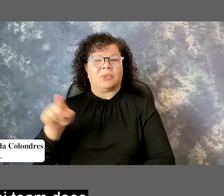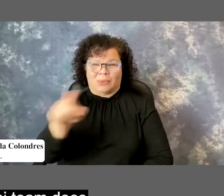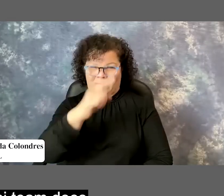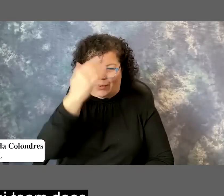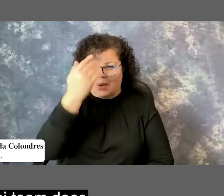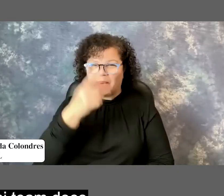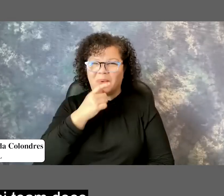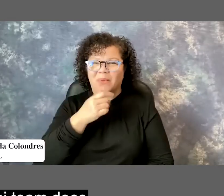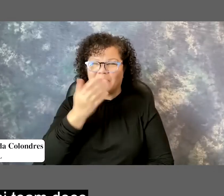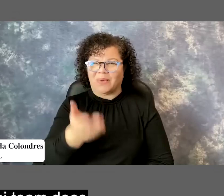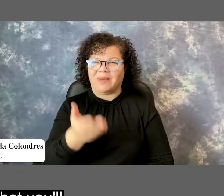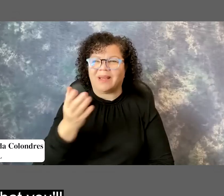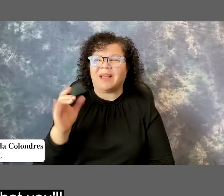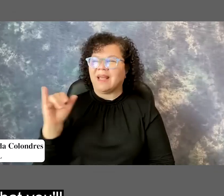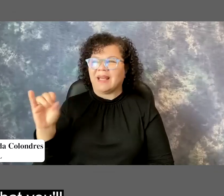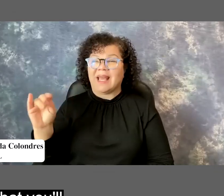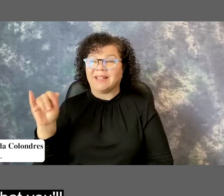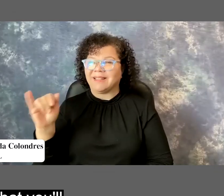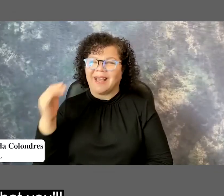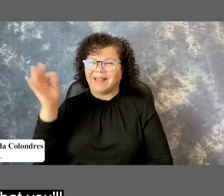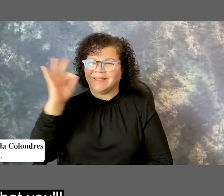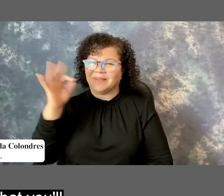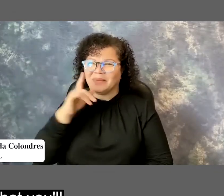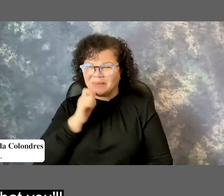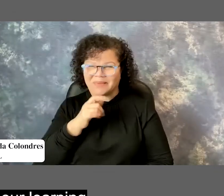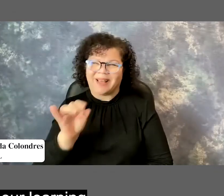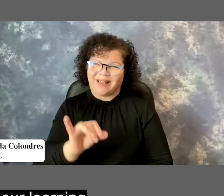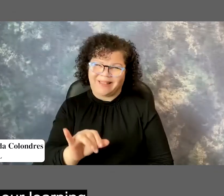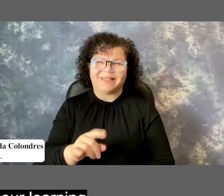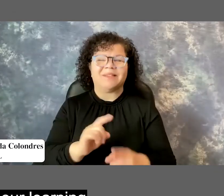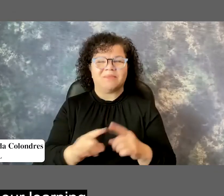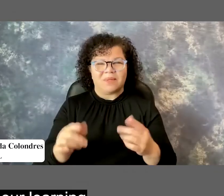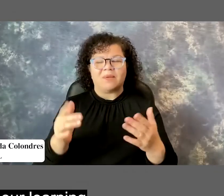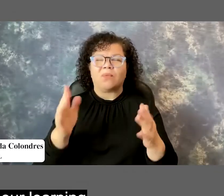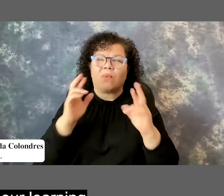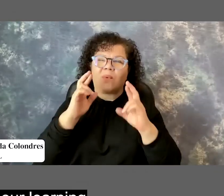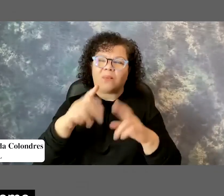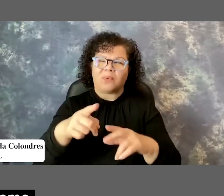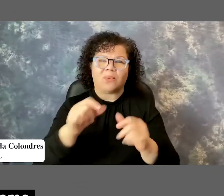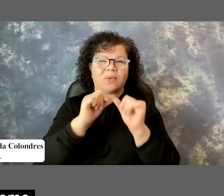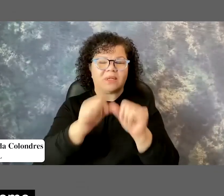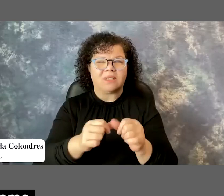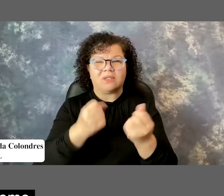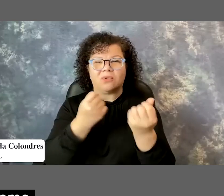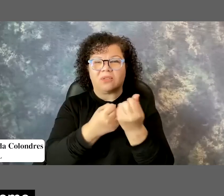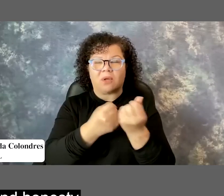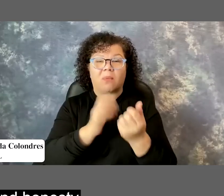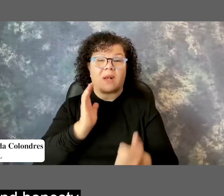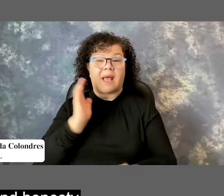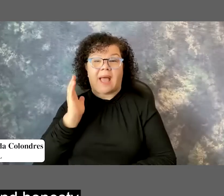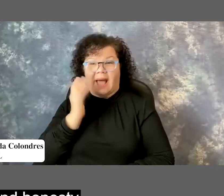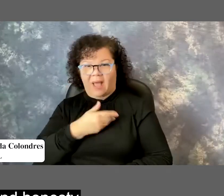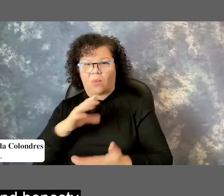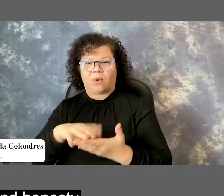and our Inatai team does not. And I hope that you'll continue to support our learning in years to